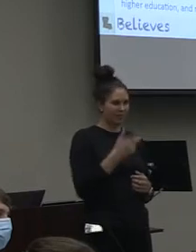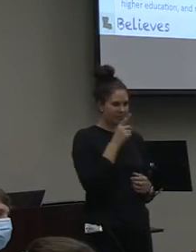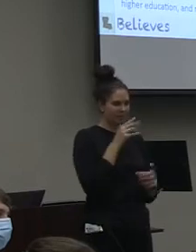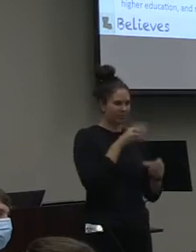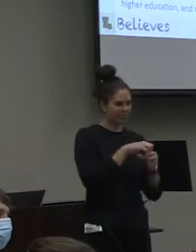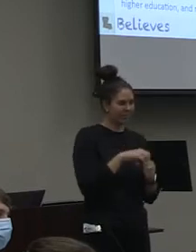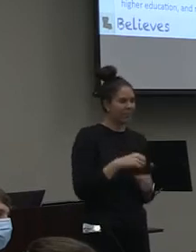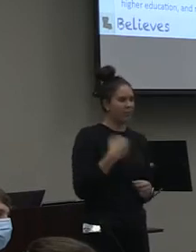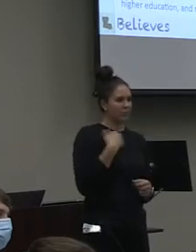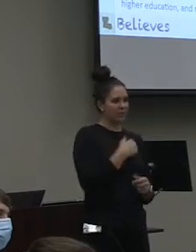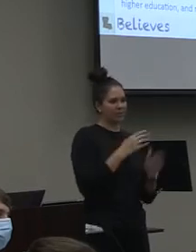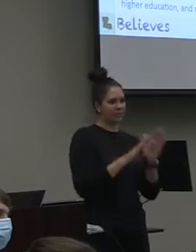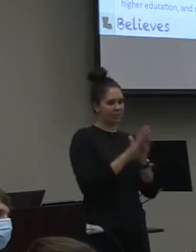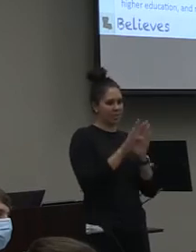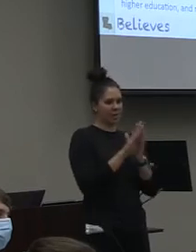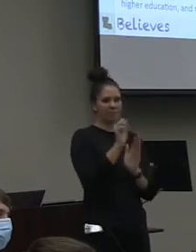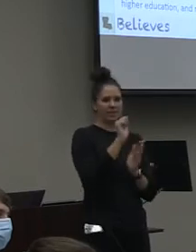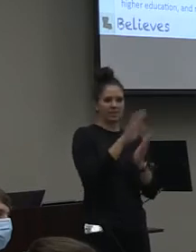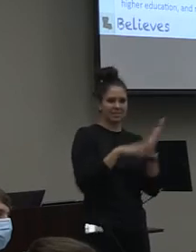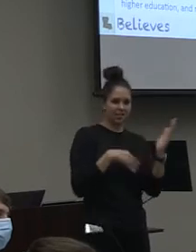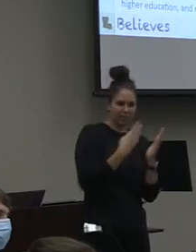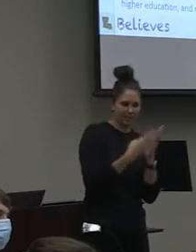We developed a syllabus,